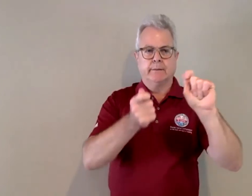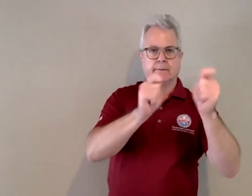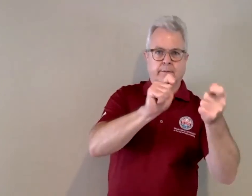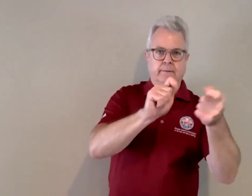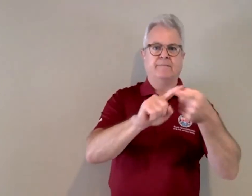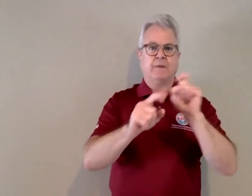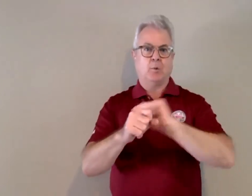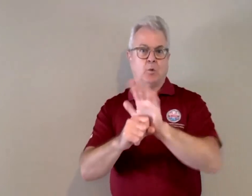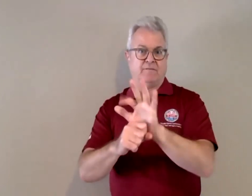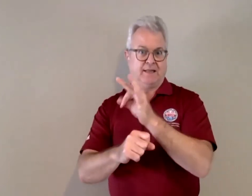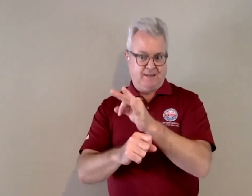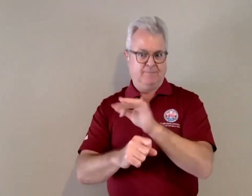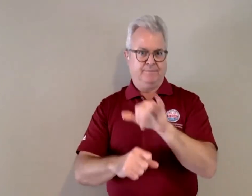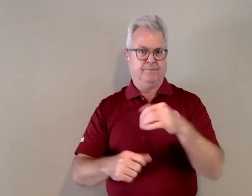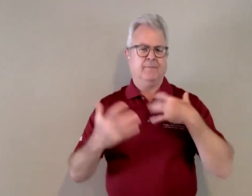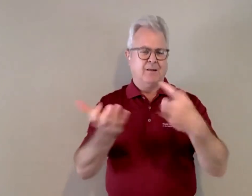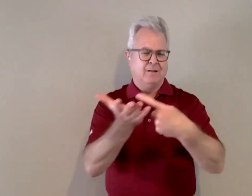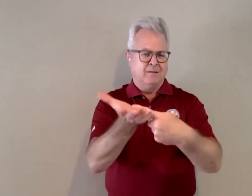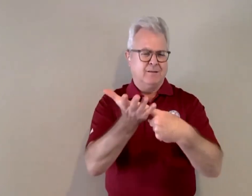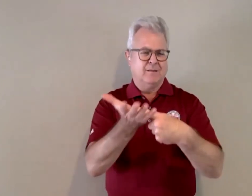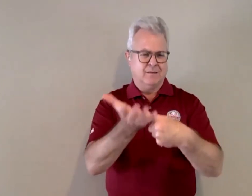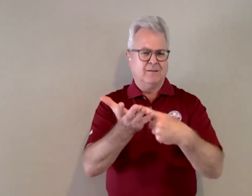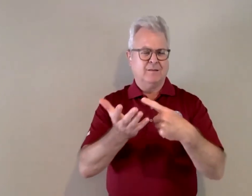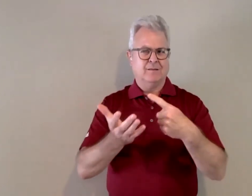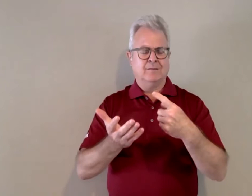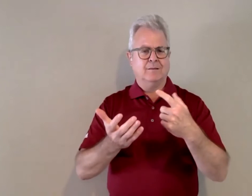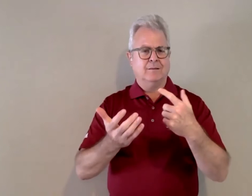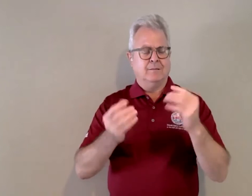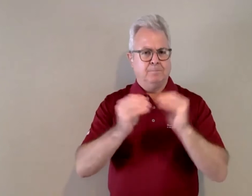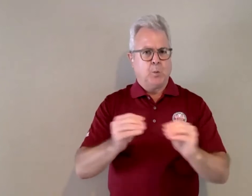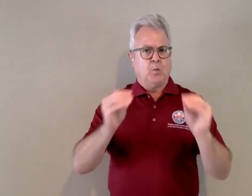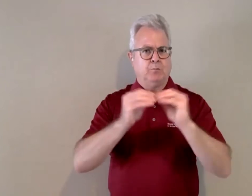It's a different mutation of the original COVID-19.